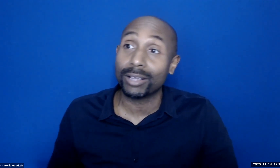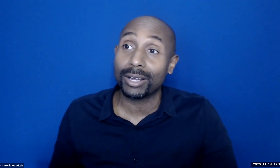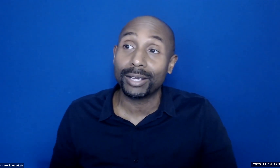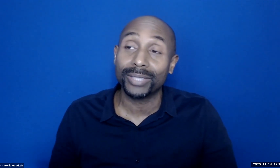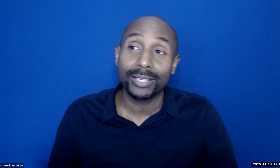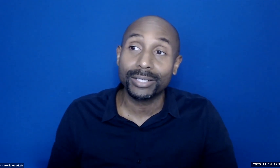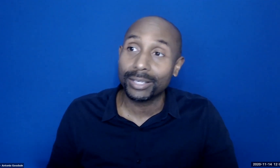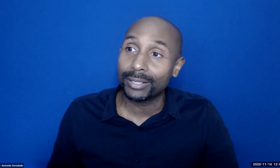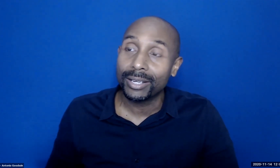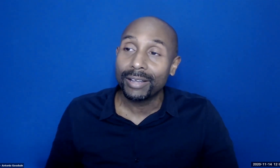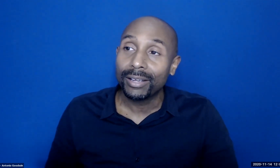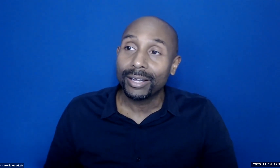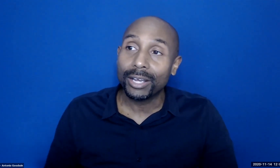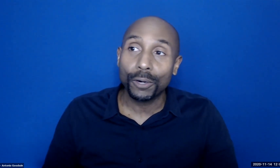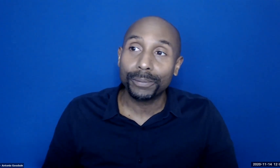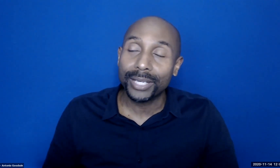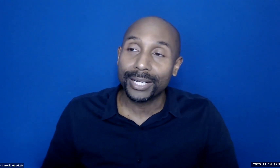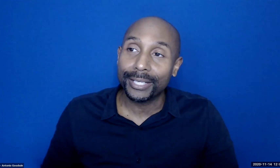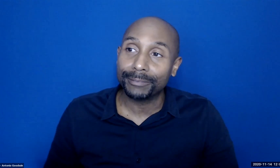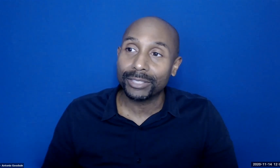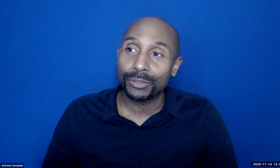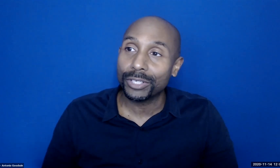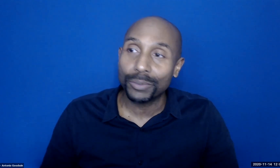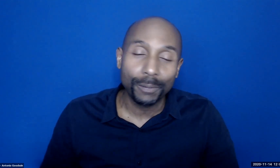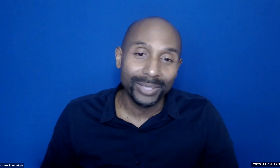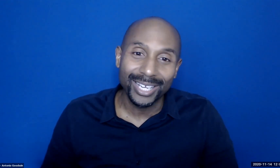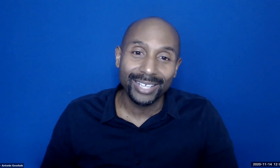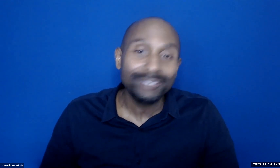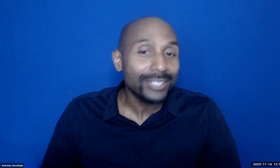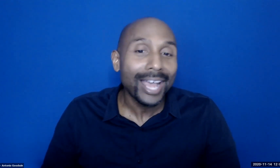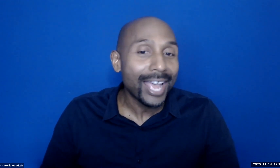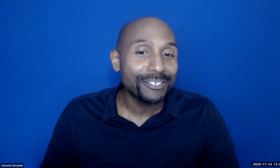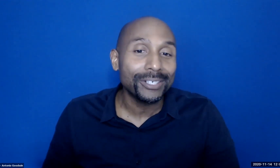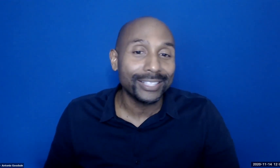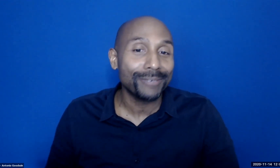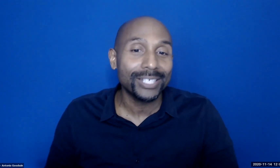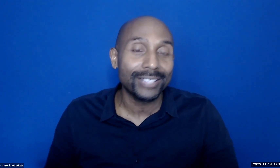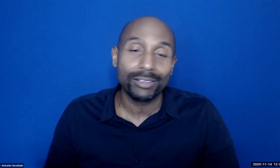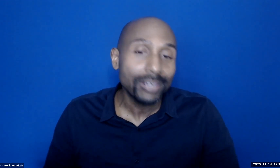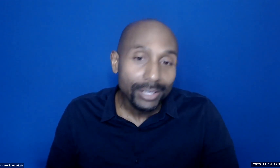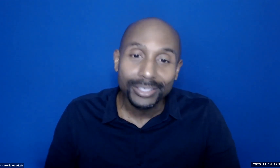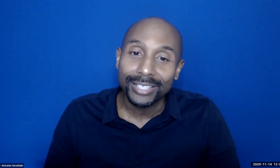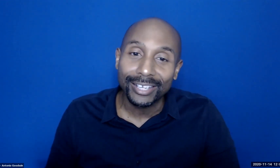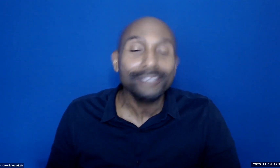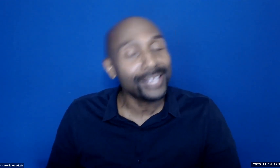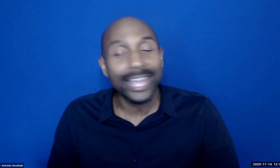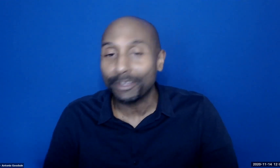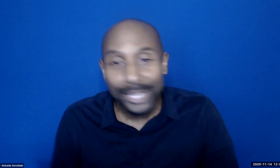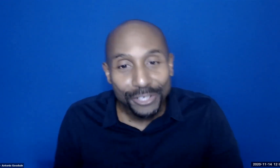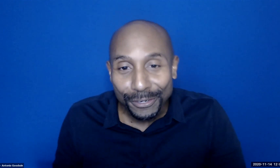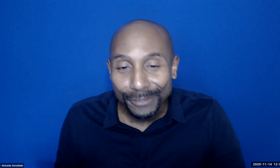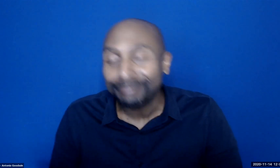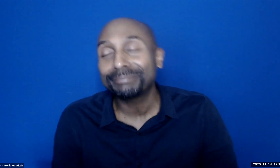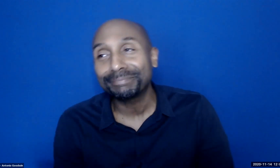I thought, with the kitchen help, the students who were helping with that. I enjoyed it. They cooked and had